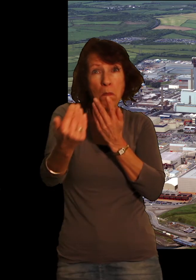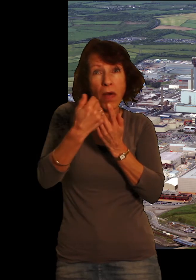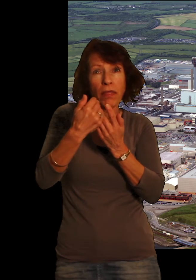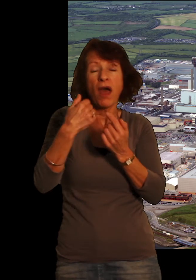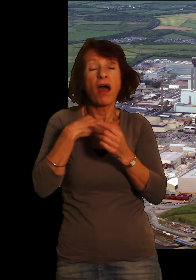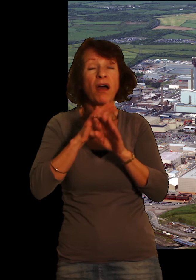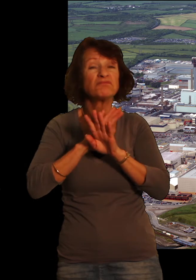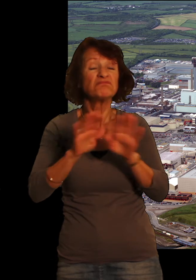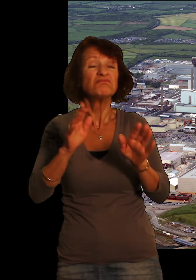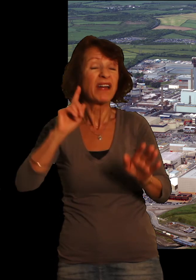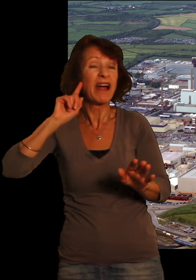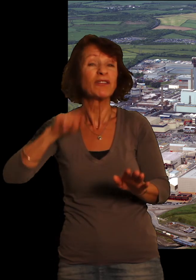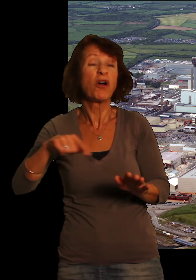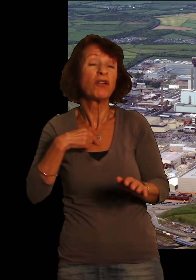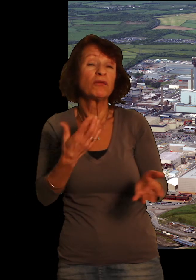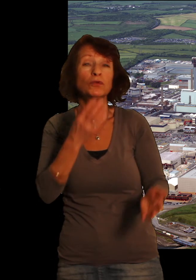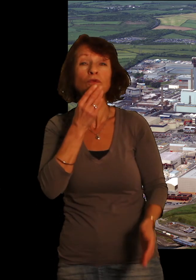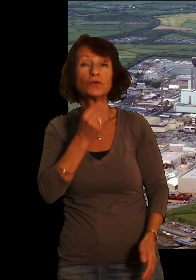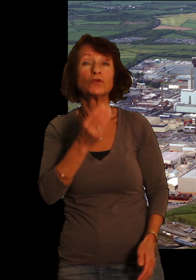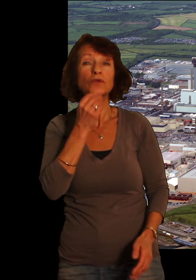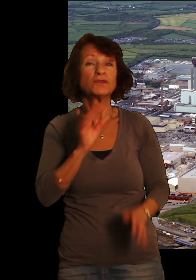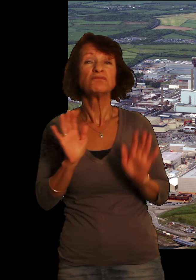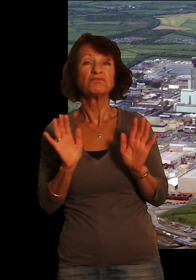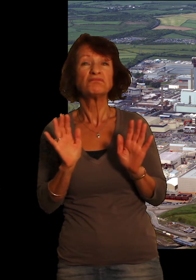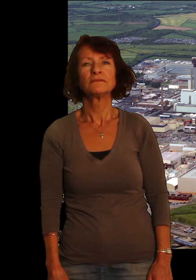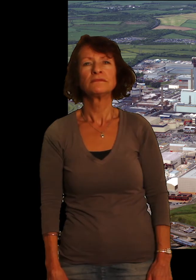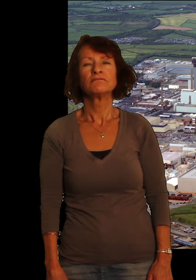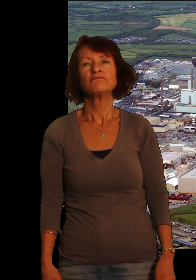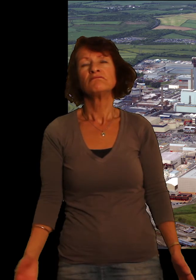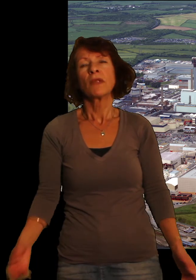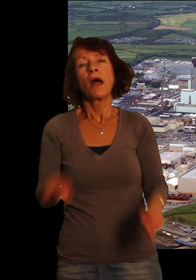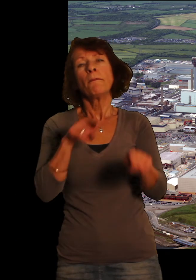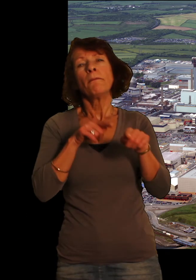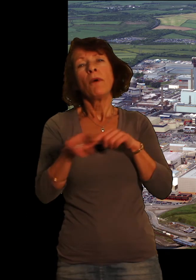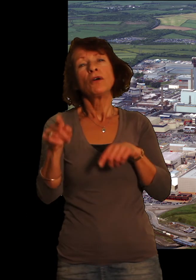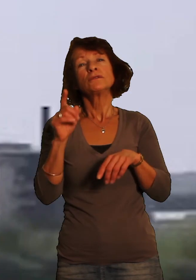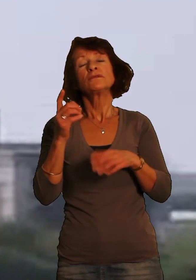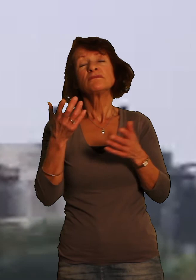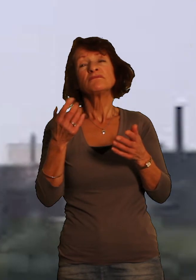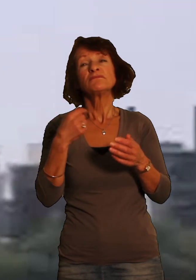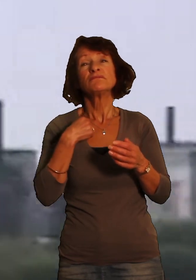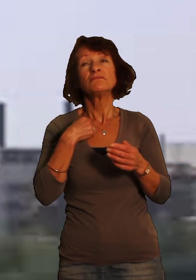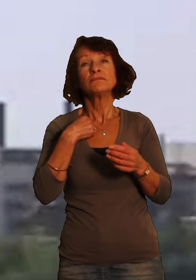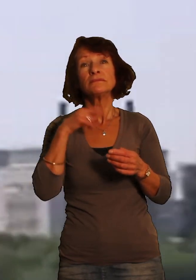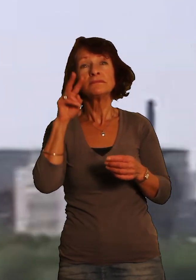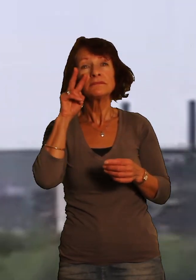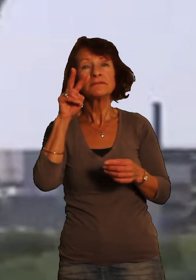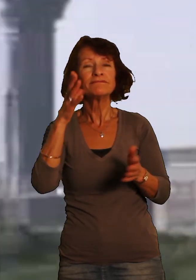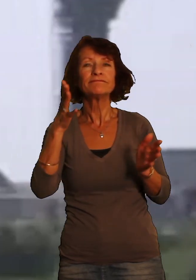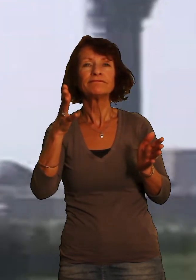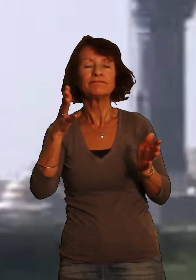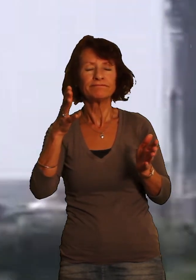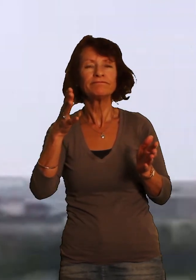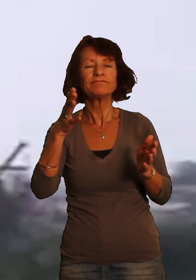Currently, the fuel rods that provided the energy for the plant are being removed from the reactor and transferred to Sellafield's site for